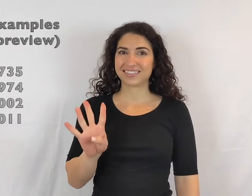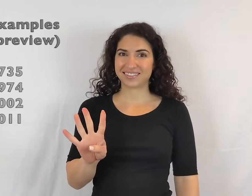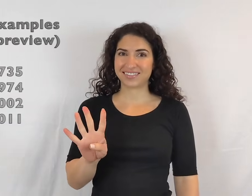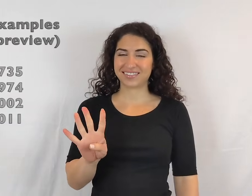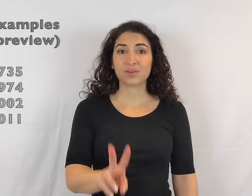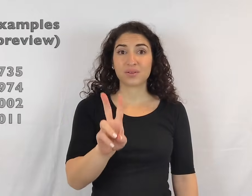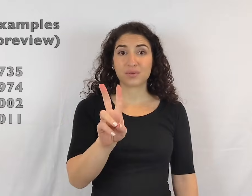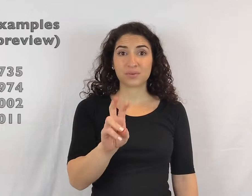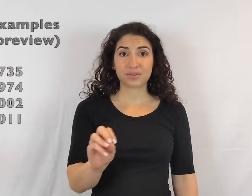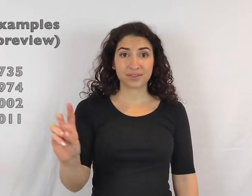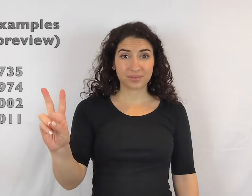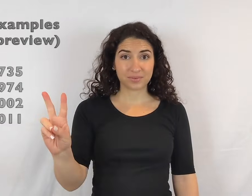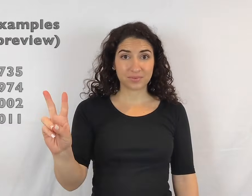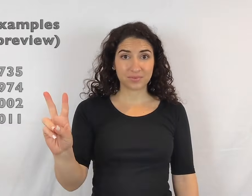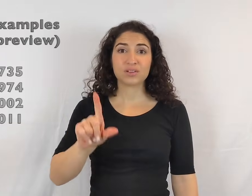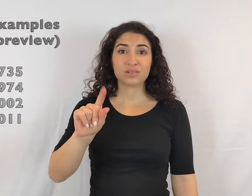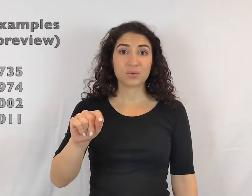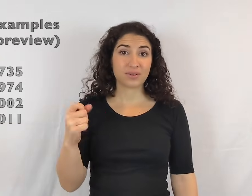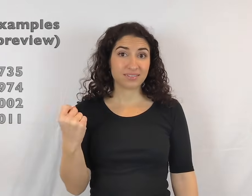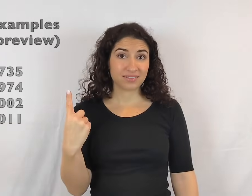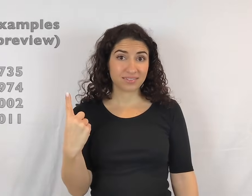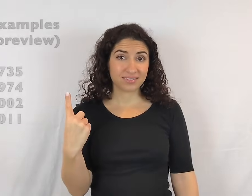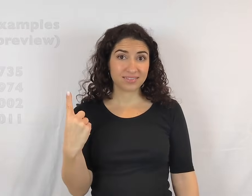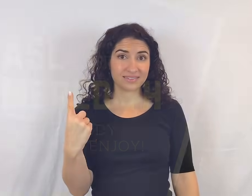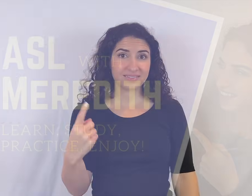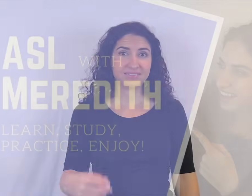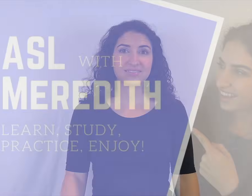1974, 2002, 2011.